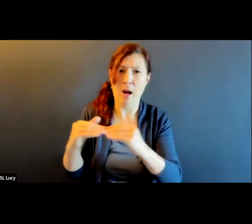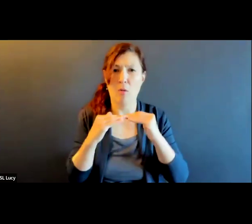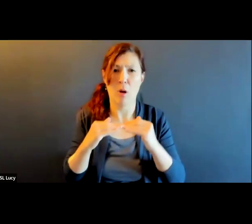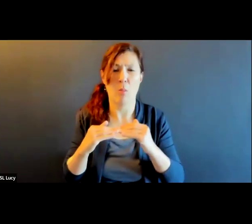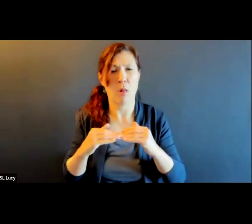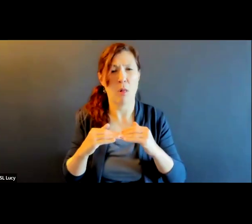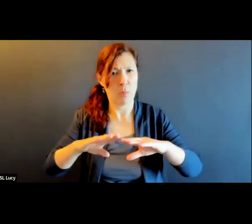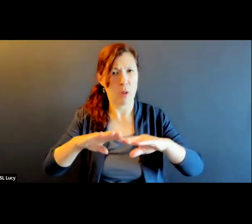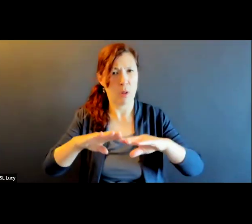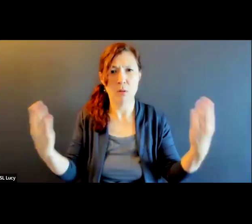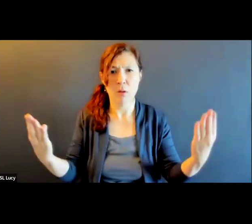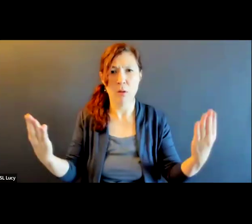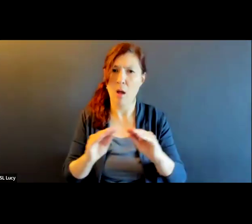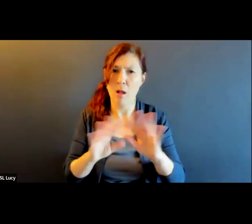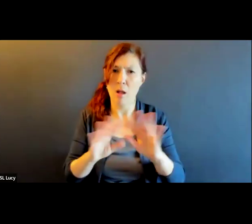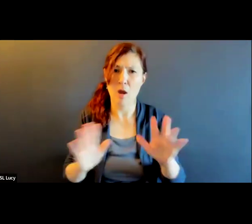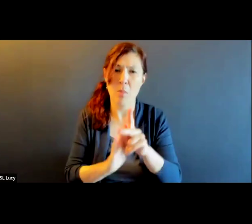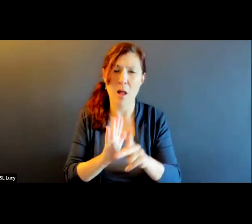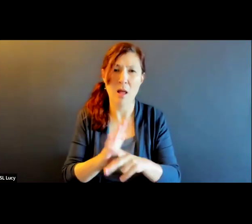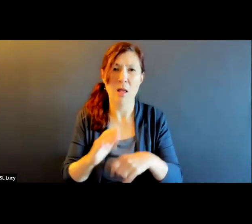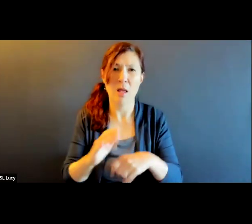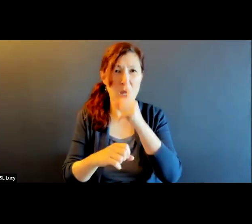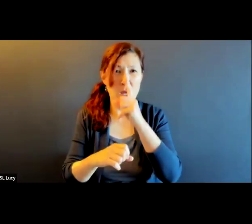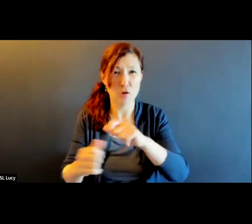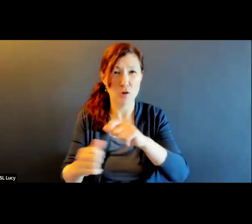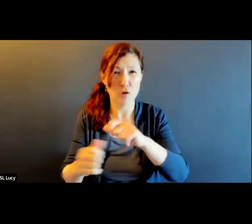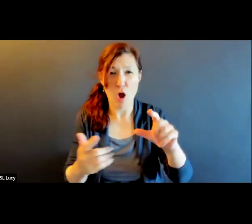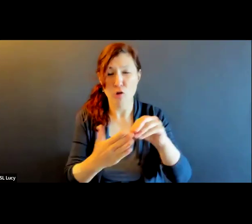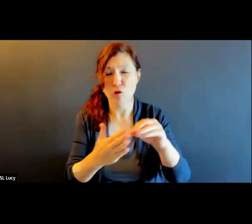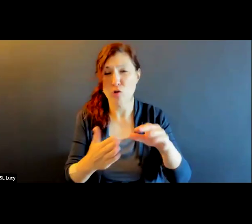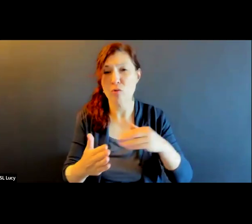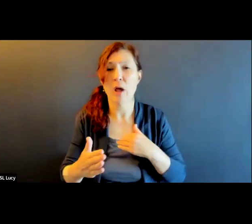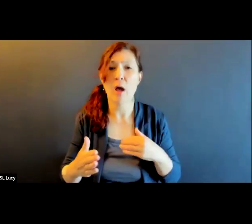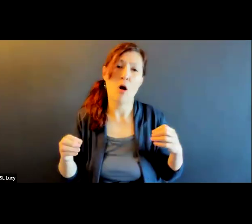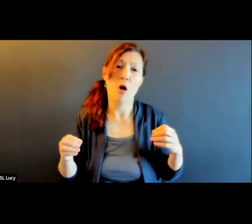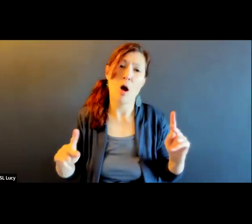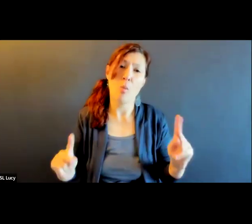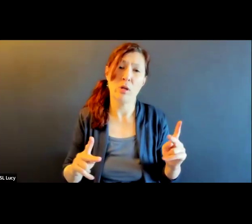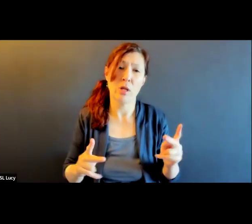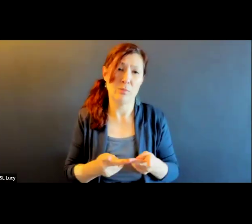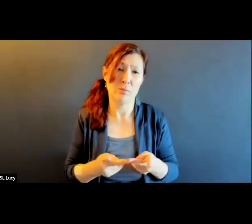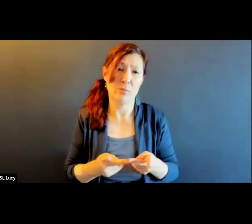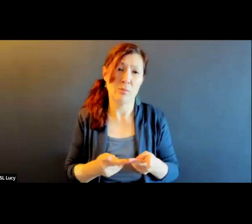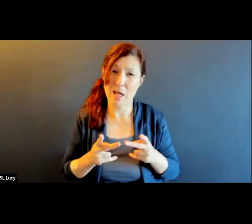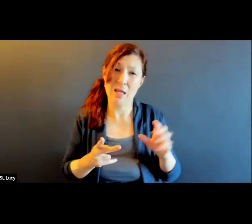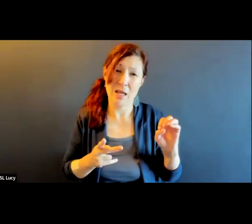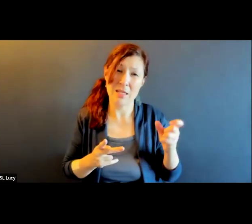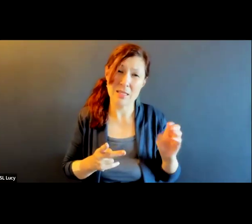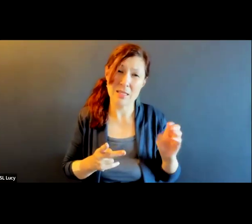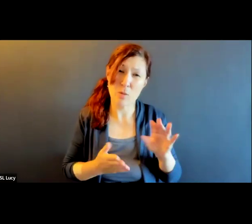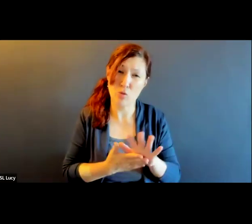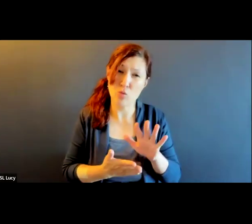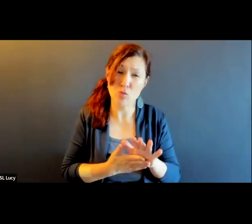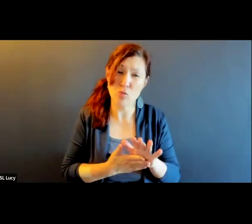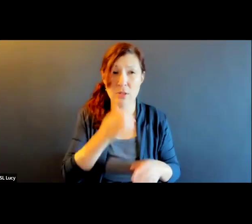have an opportunity for a seat at one of the exam schools within the city. This time around, however, it's important to me that we have